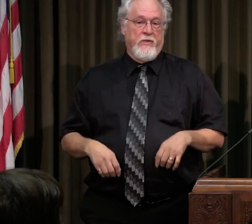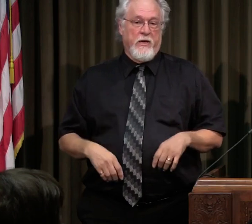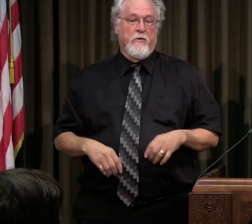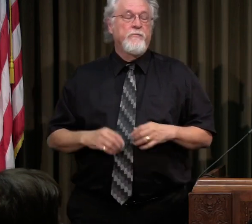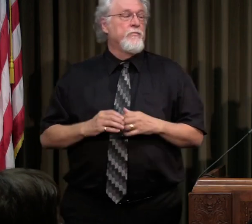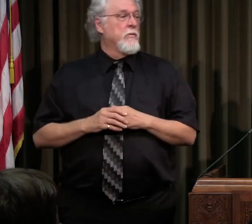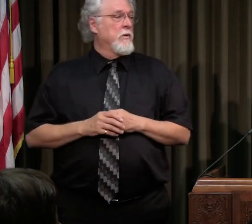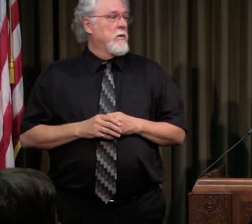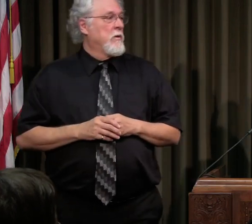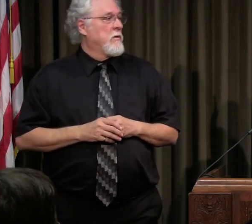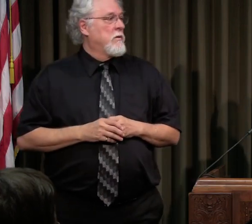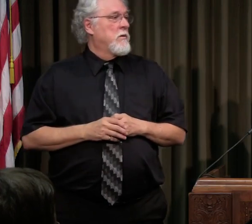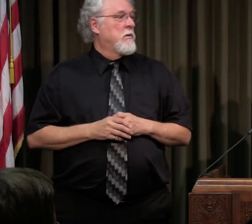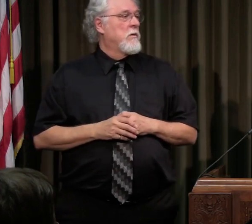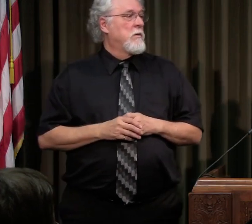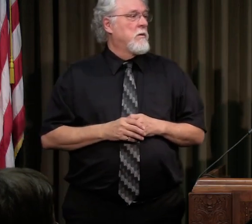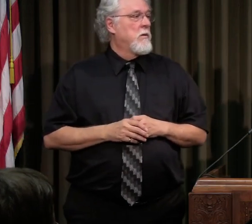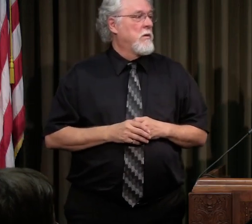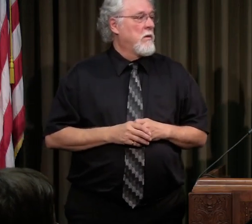funding there.